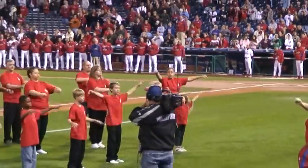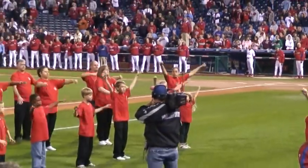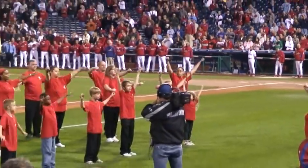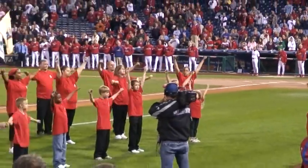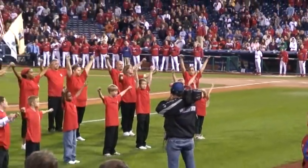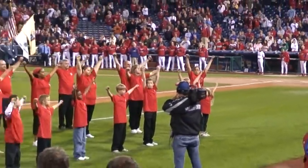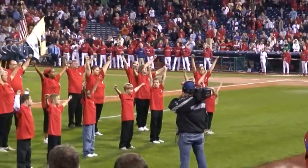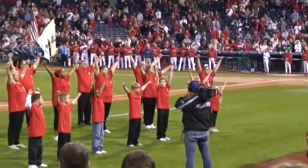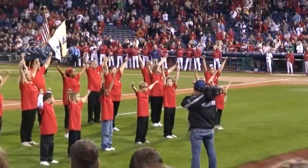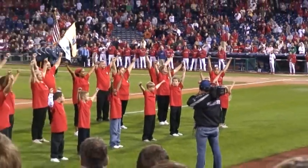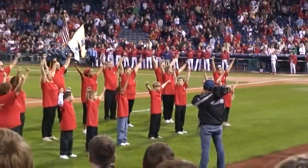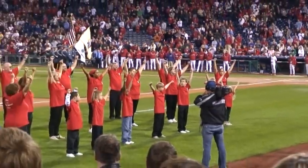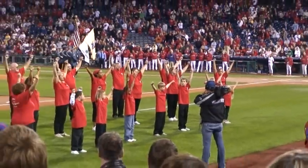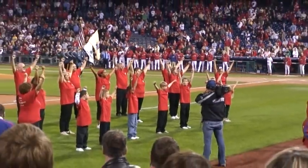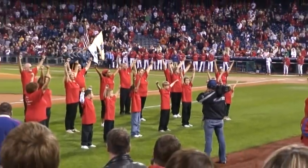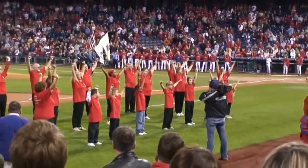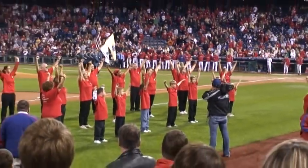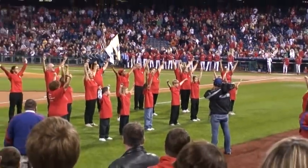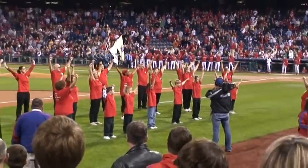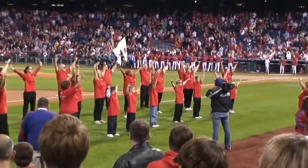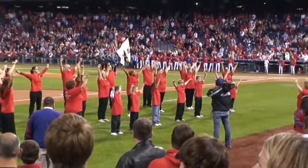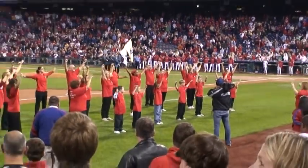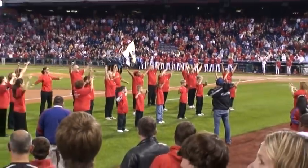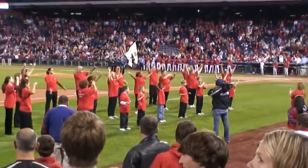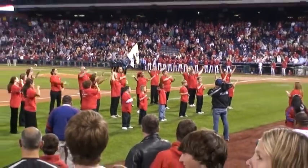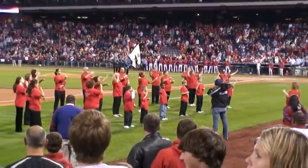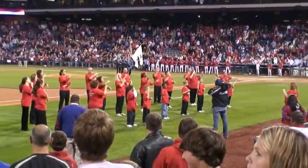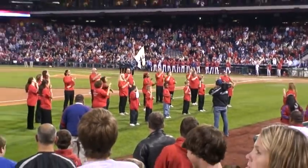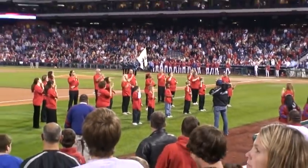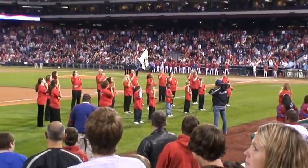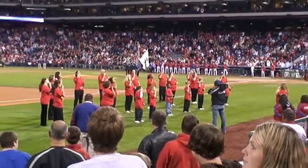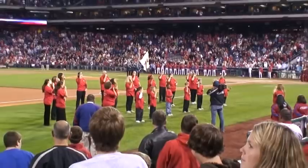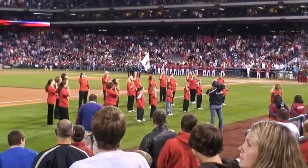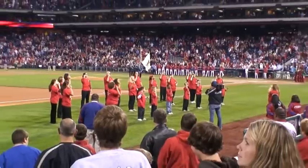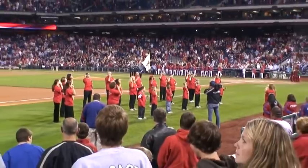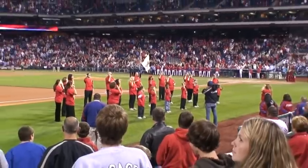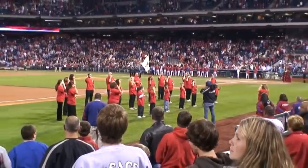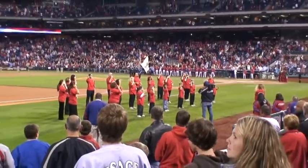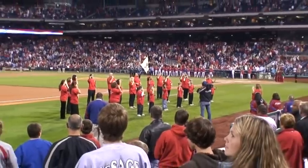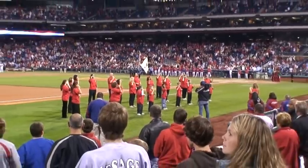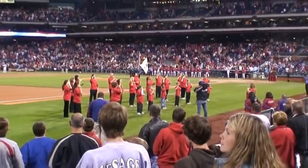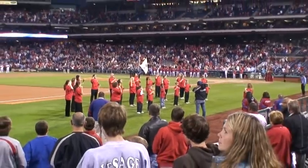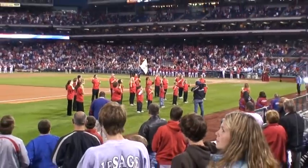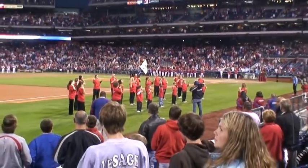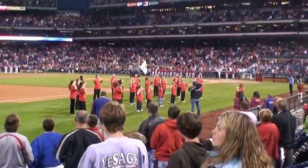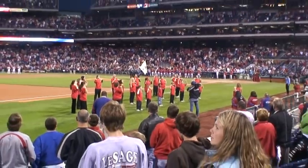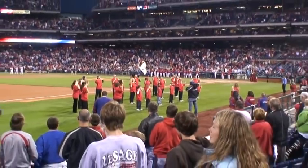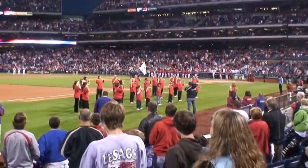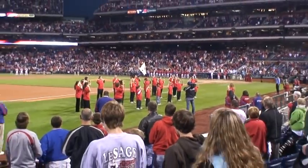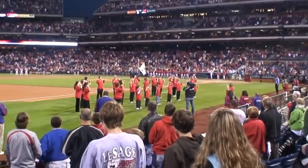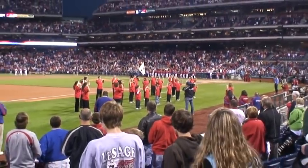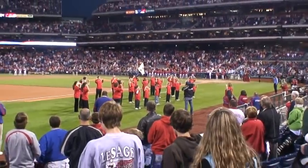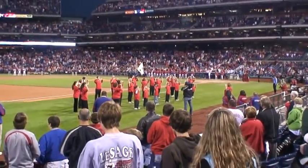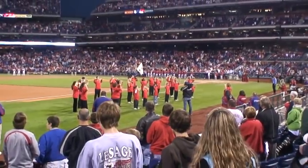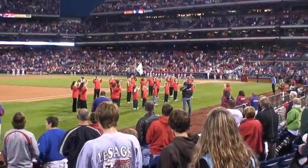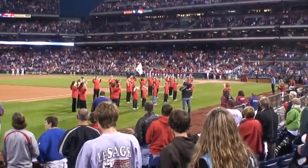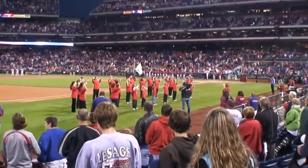and the home of